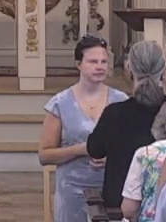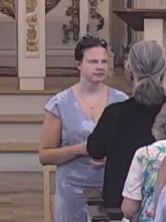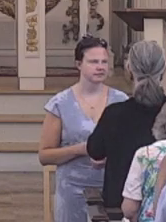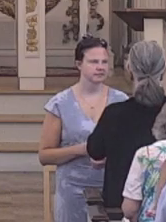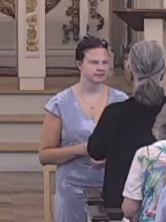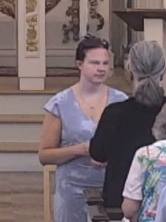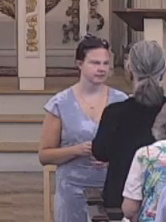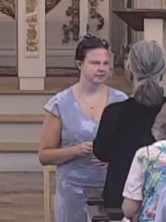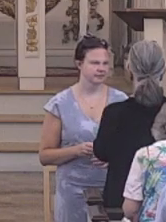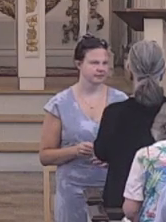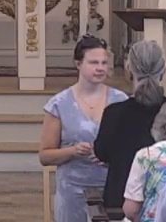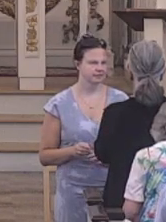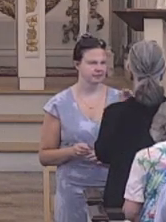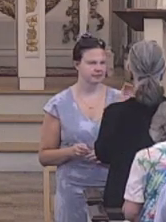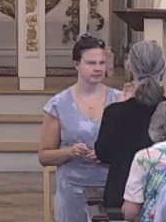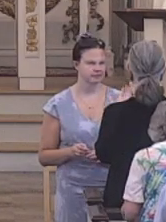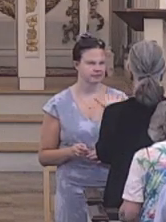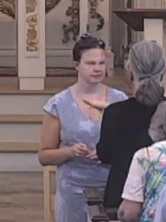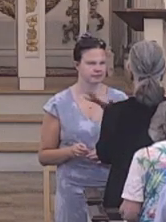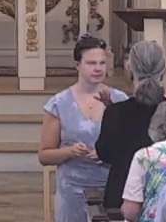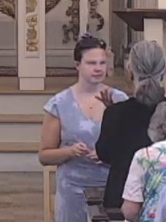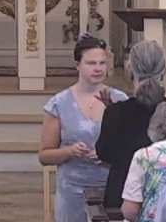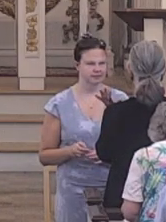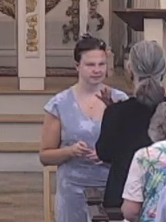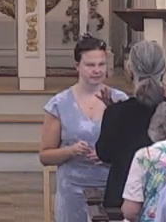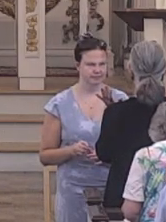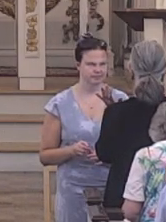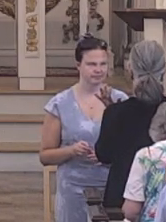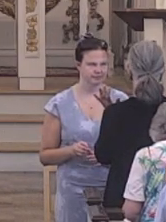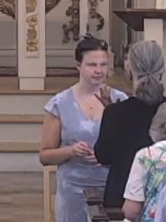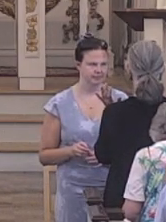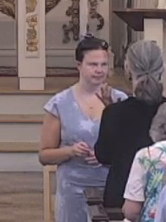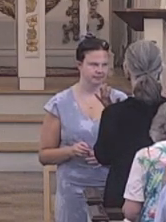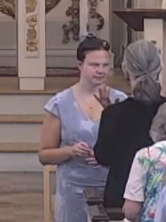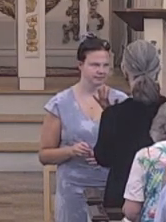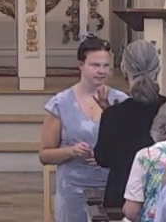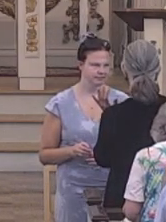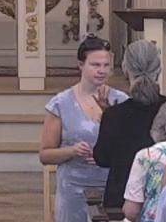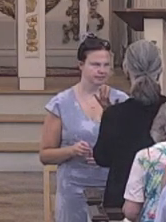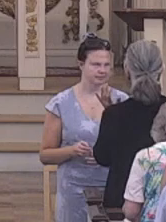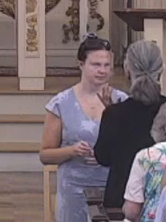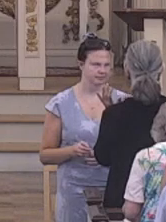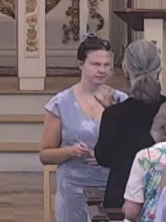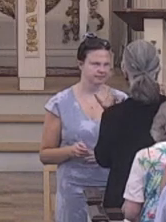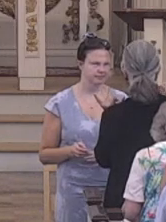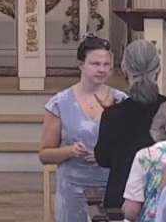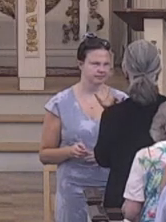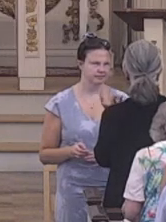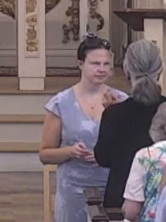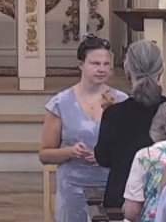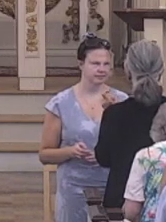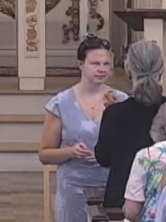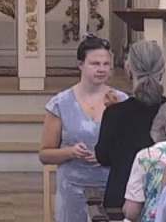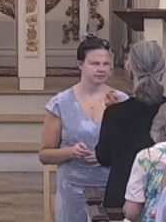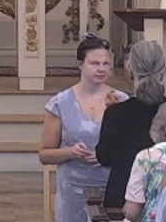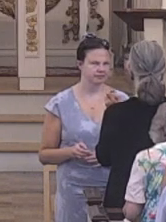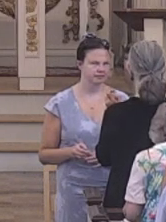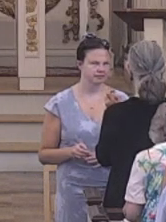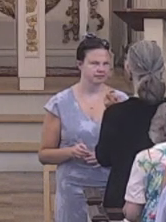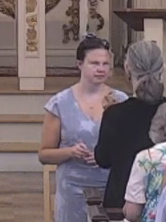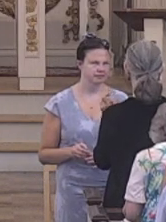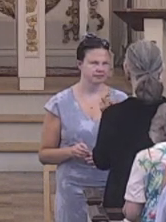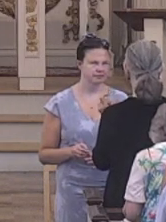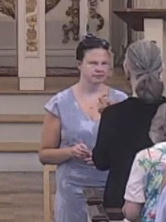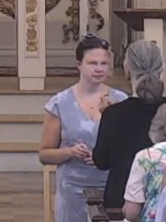O God, who in this wonderful sacrament have left us a memorial of your passion,